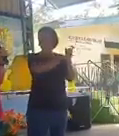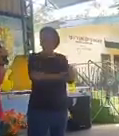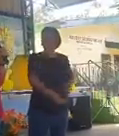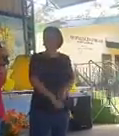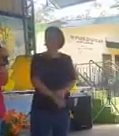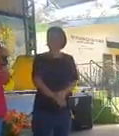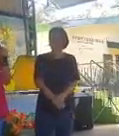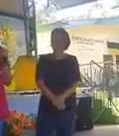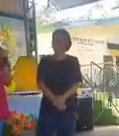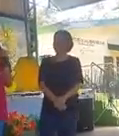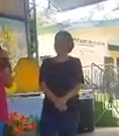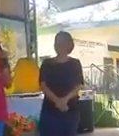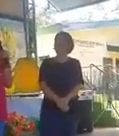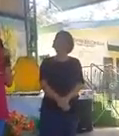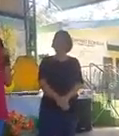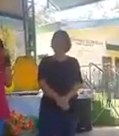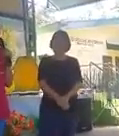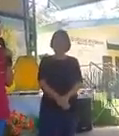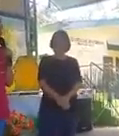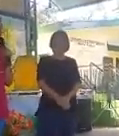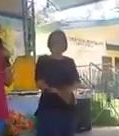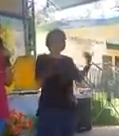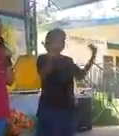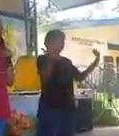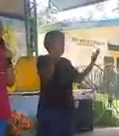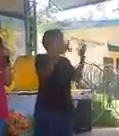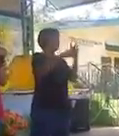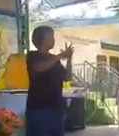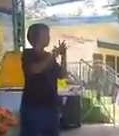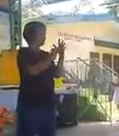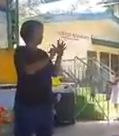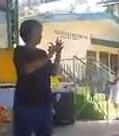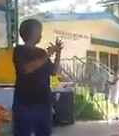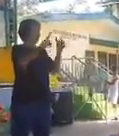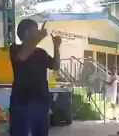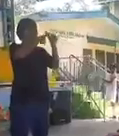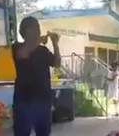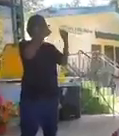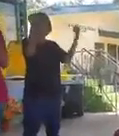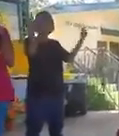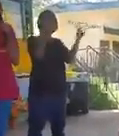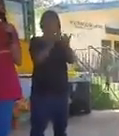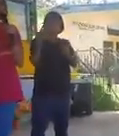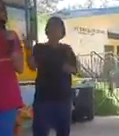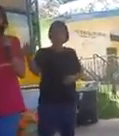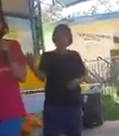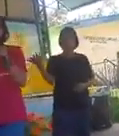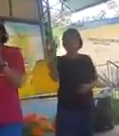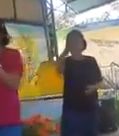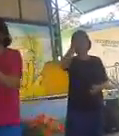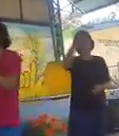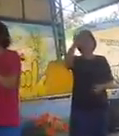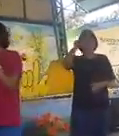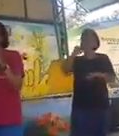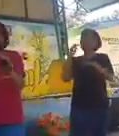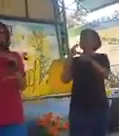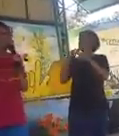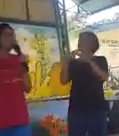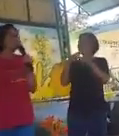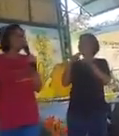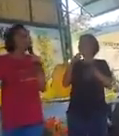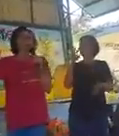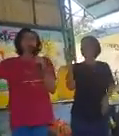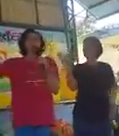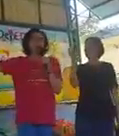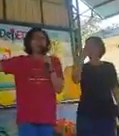Okay? So, let's now start. I would like to first introduce myself. My name is,